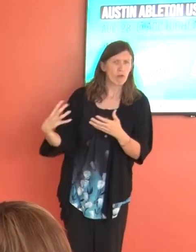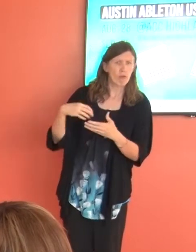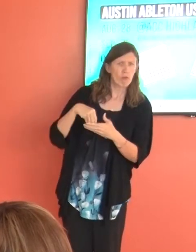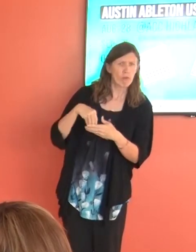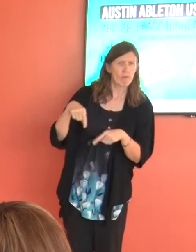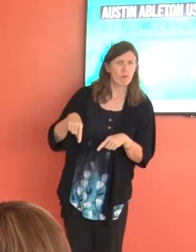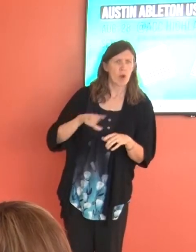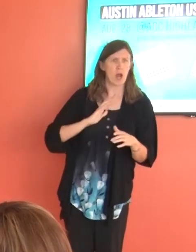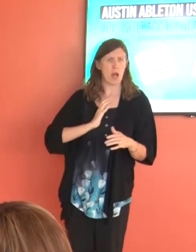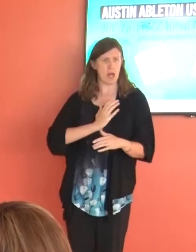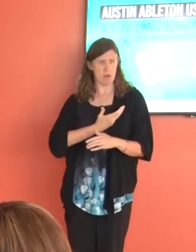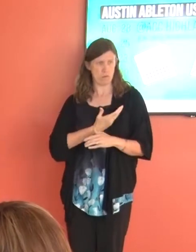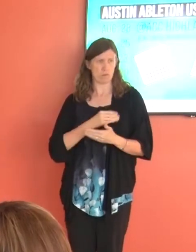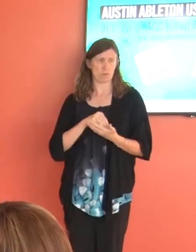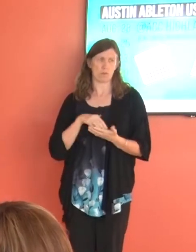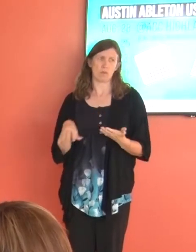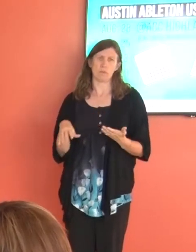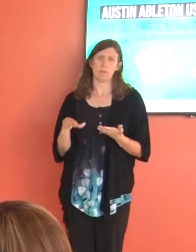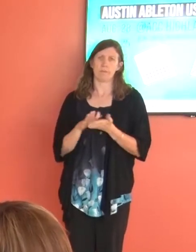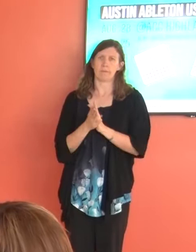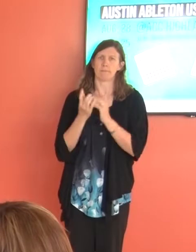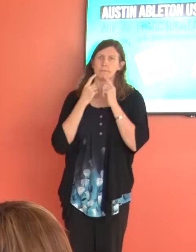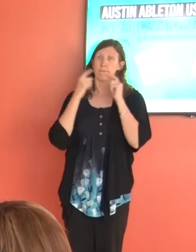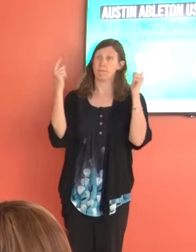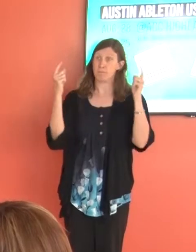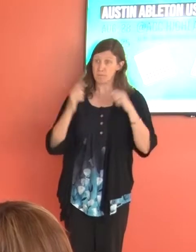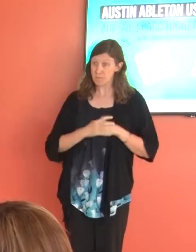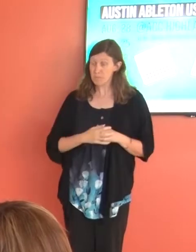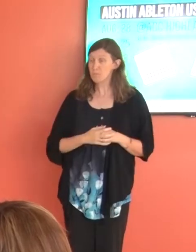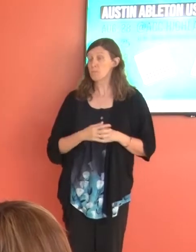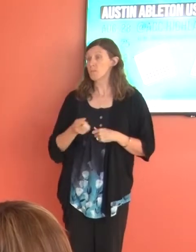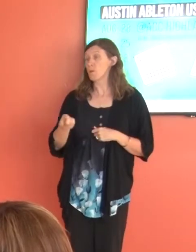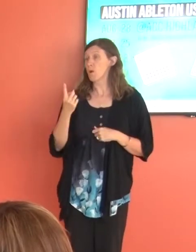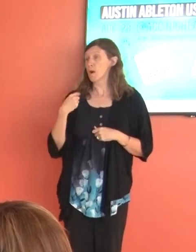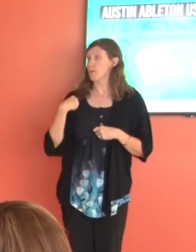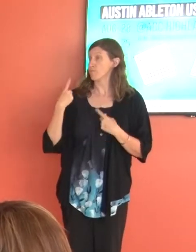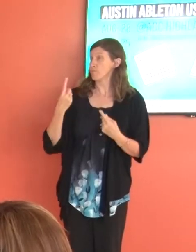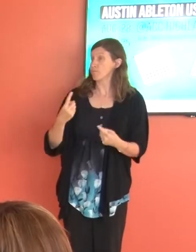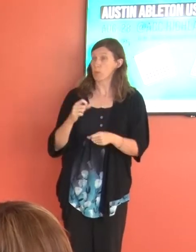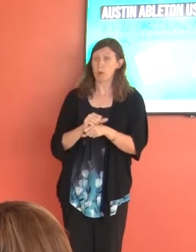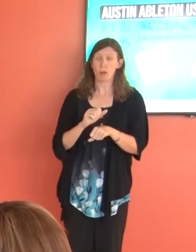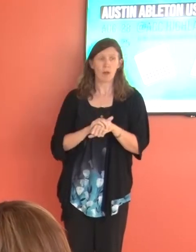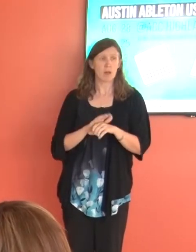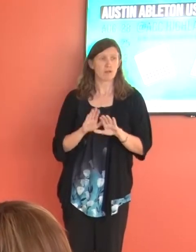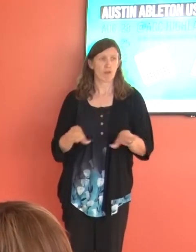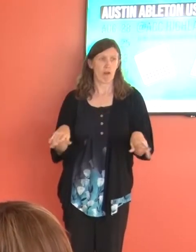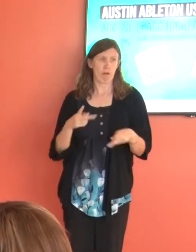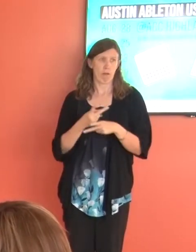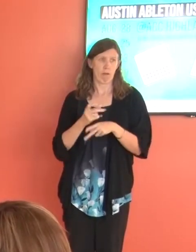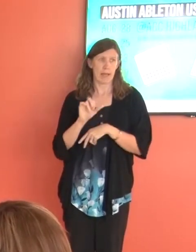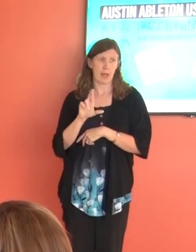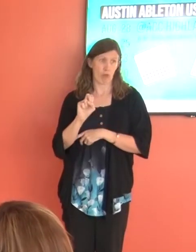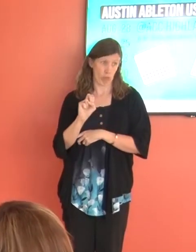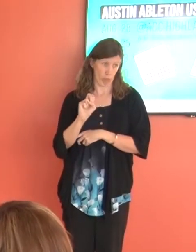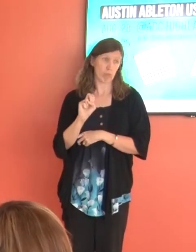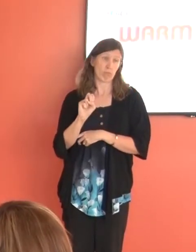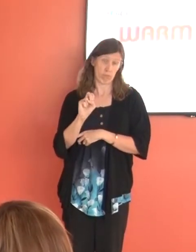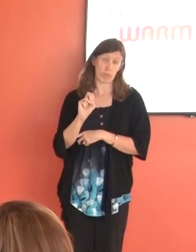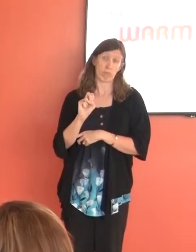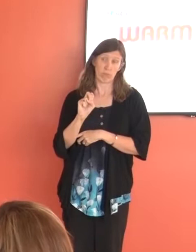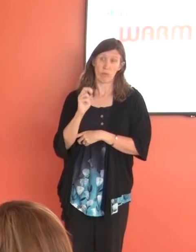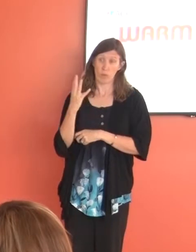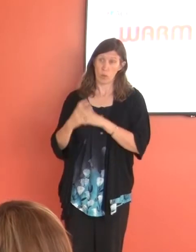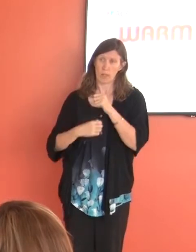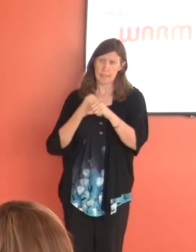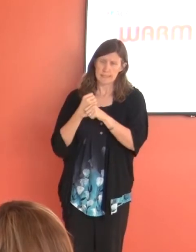our students that they'll be successful. One of the things we've been working on is childcare. Over the last